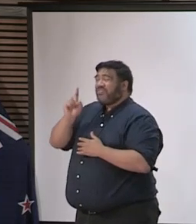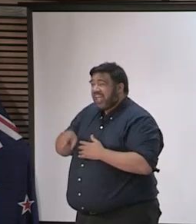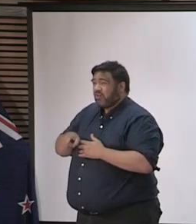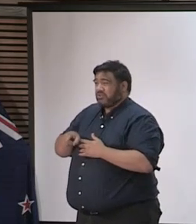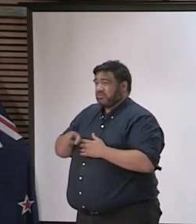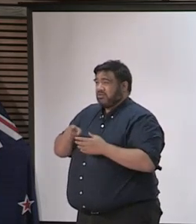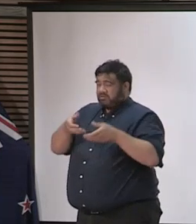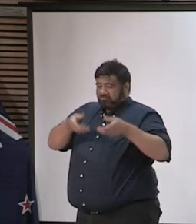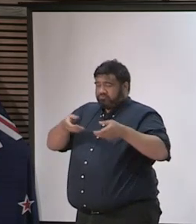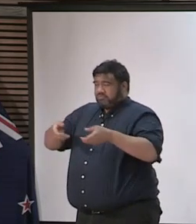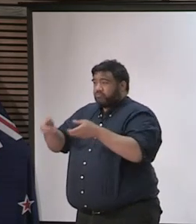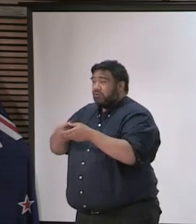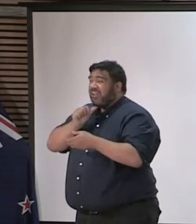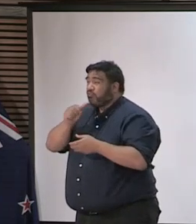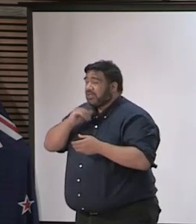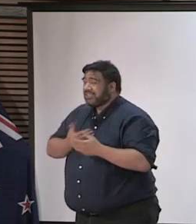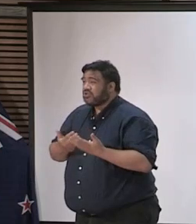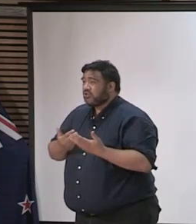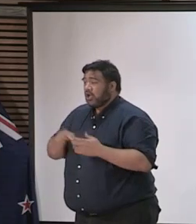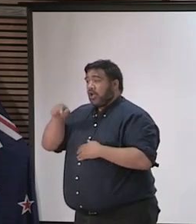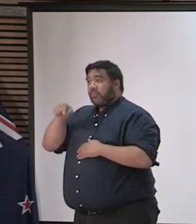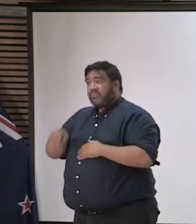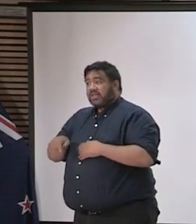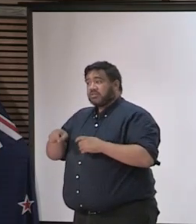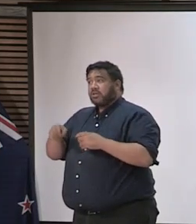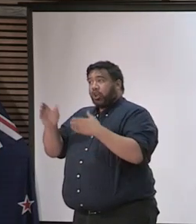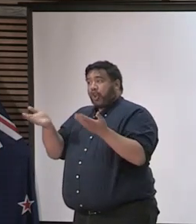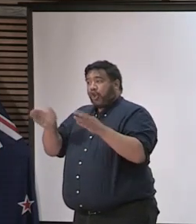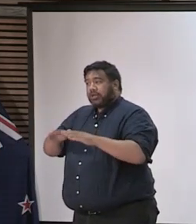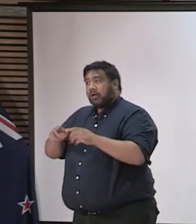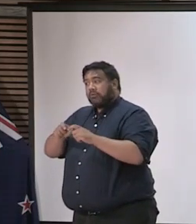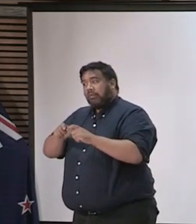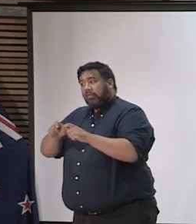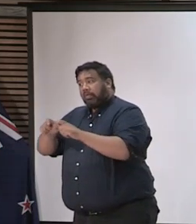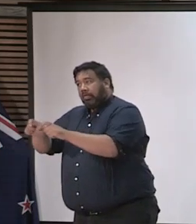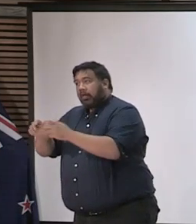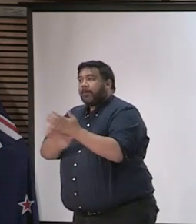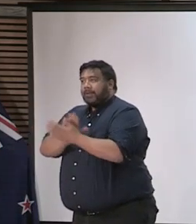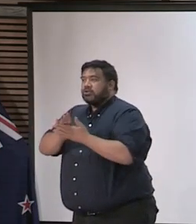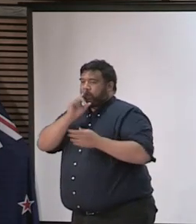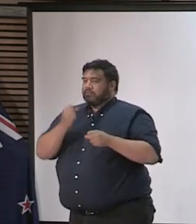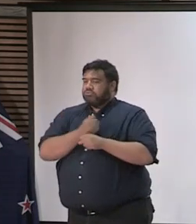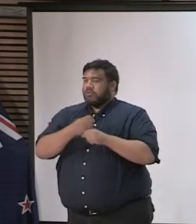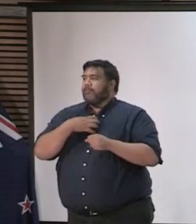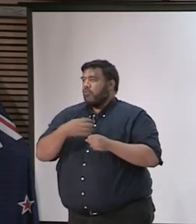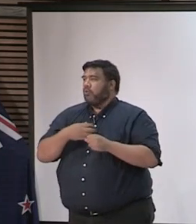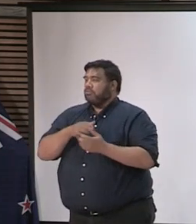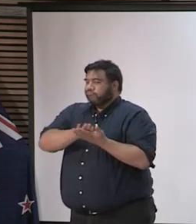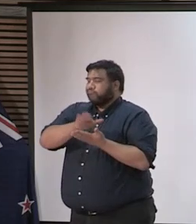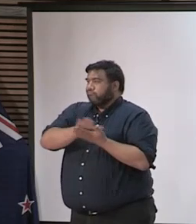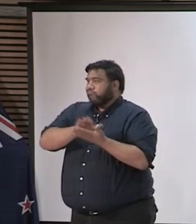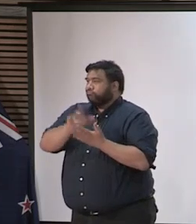And obviously, if the longer this goes on, and the longer we need to keep supplying that material, then we will continue to do that. I